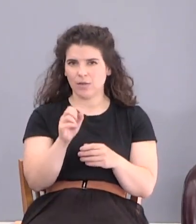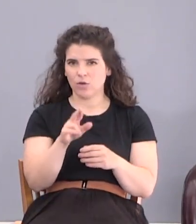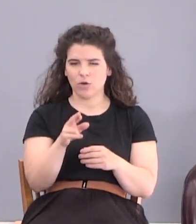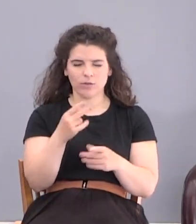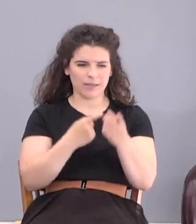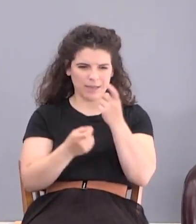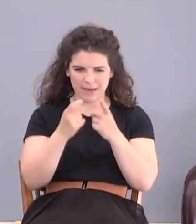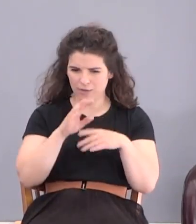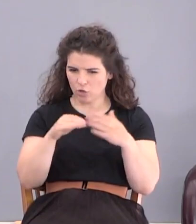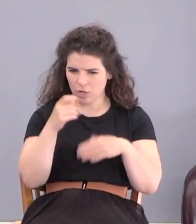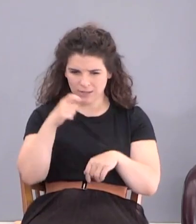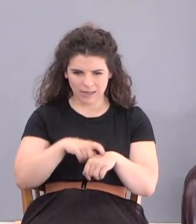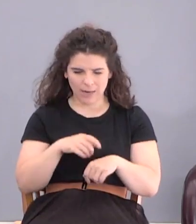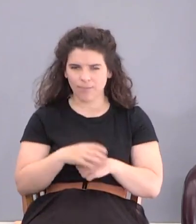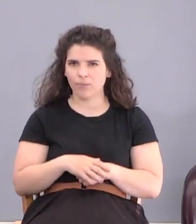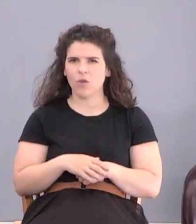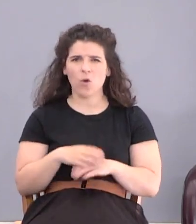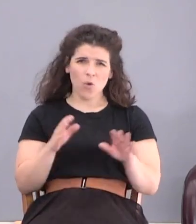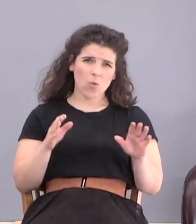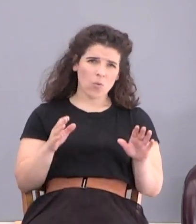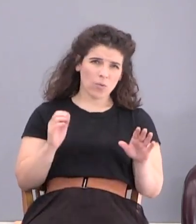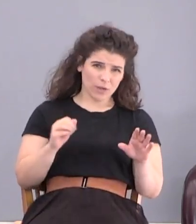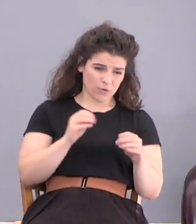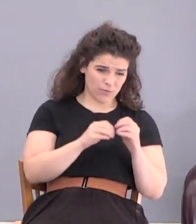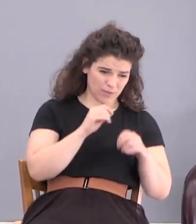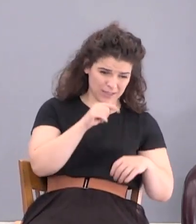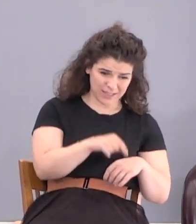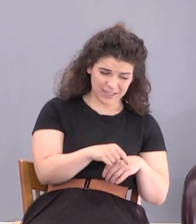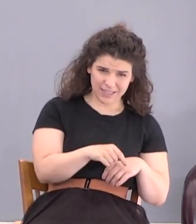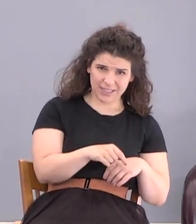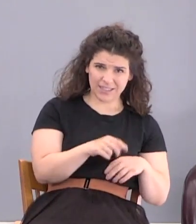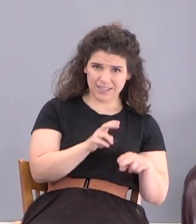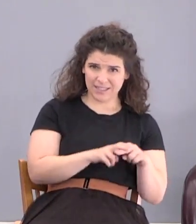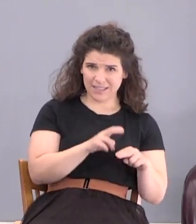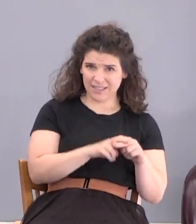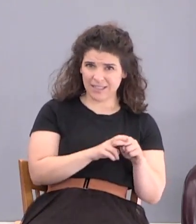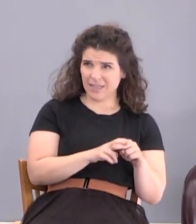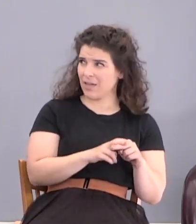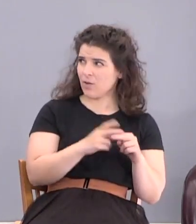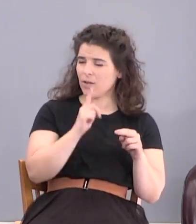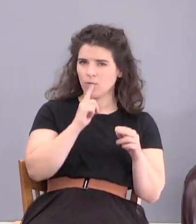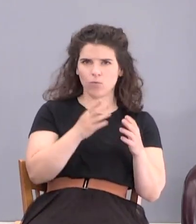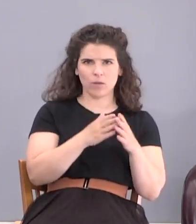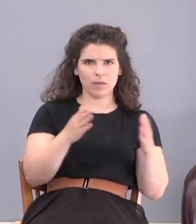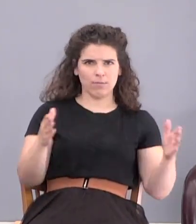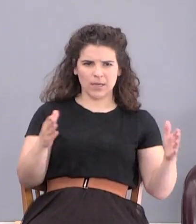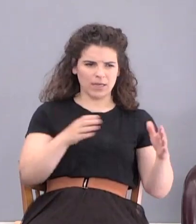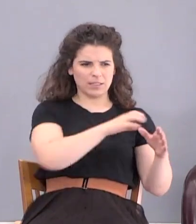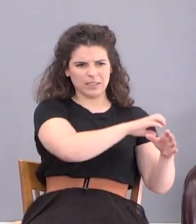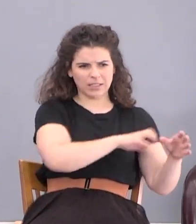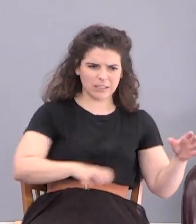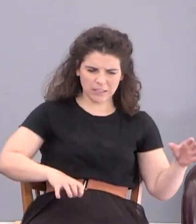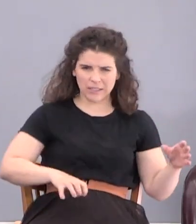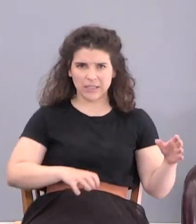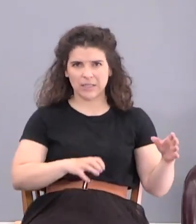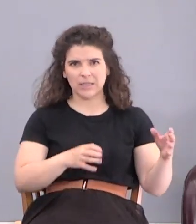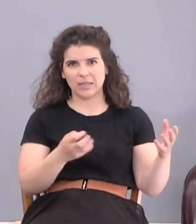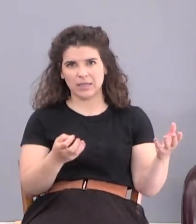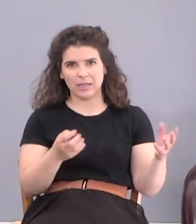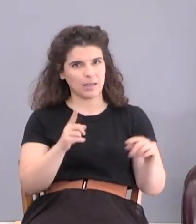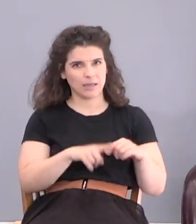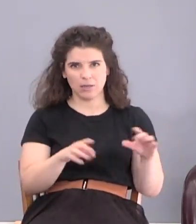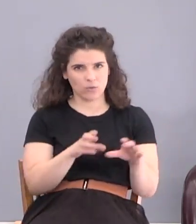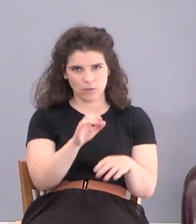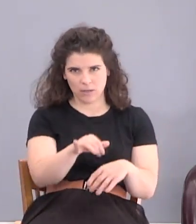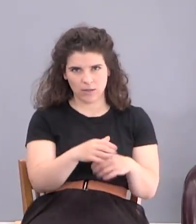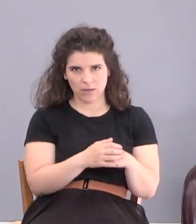all the time, oh, can you fix this seat? And it'll have a really big tear. And they're like, well, I said, I can't do